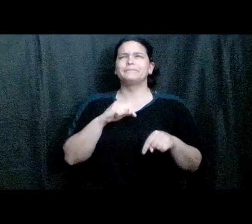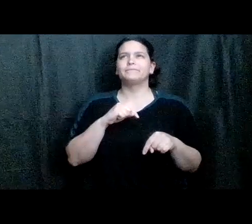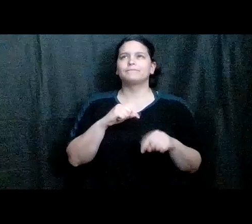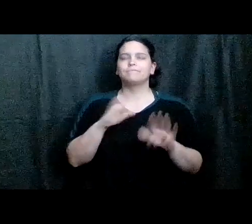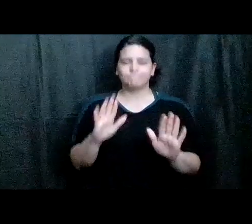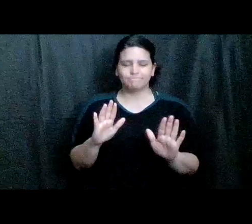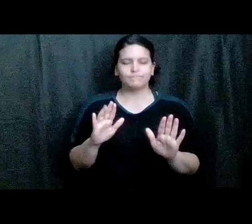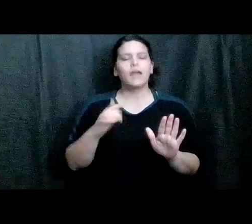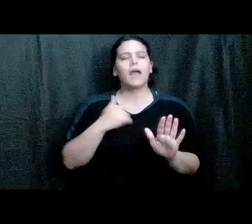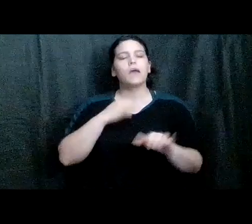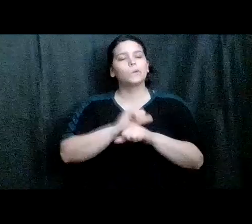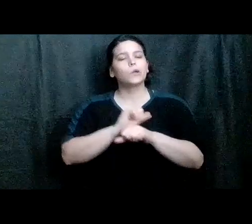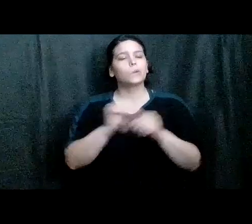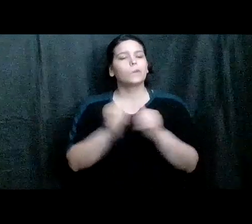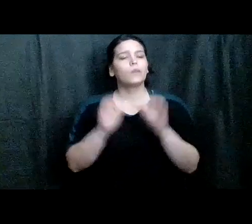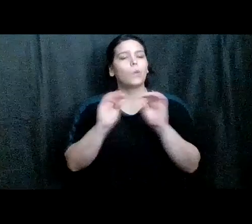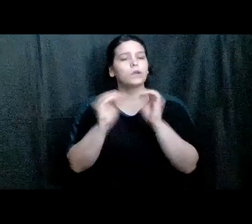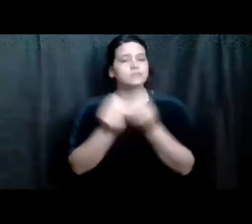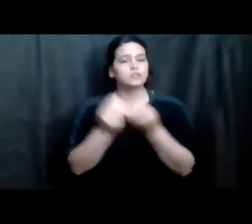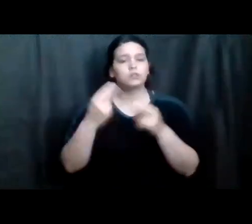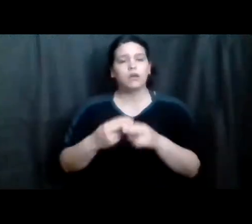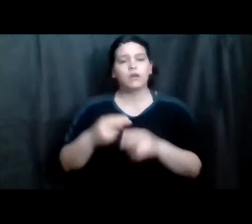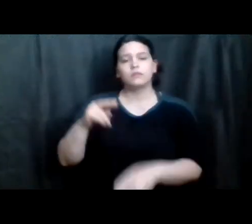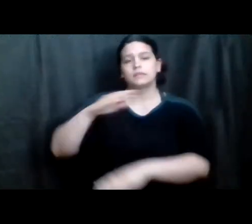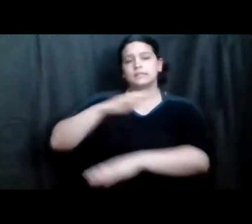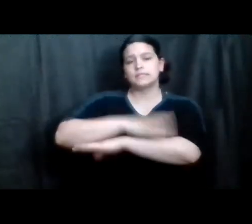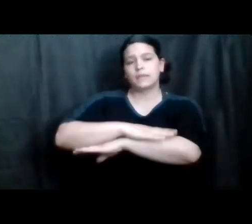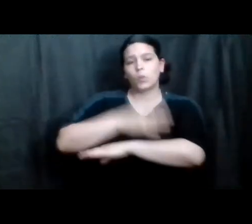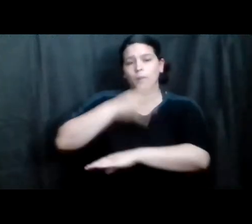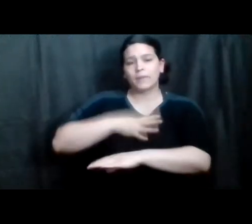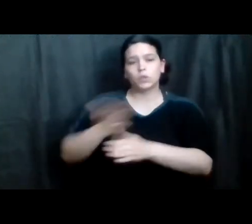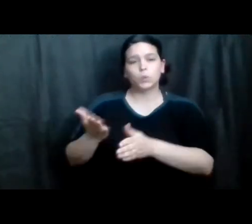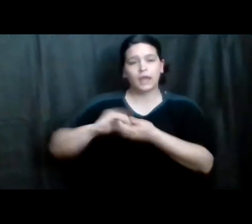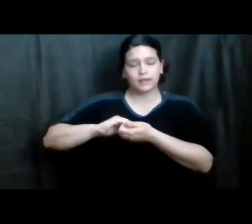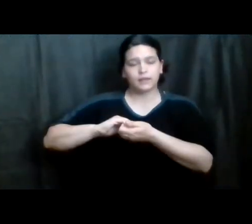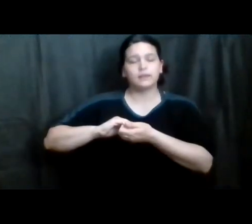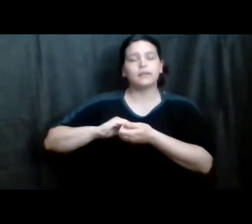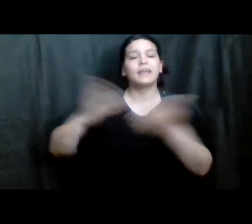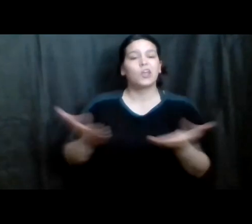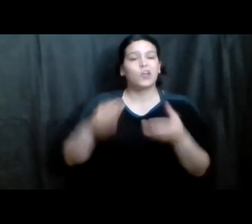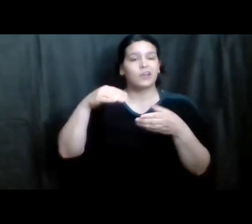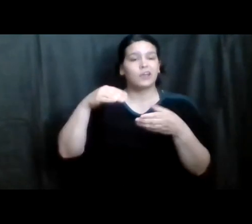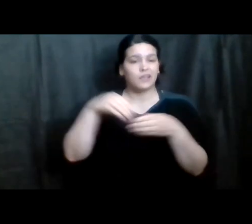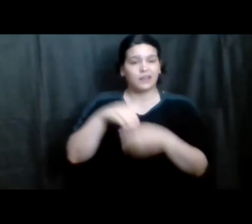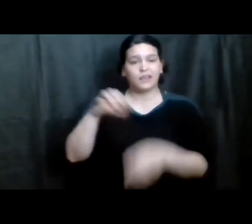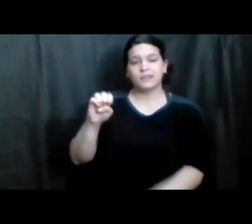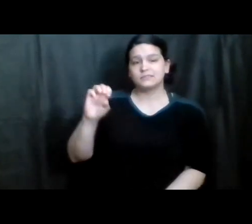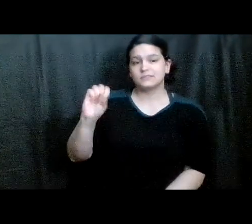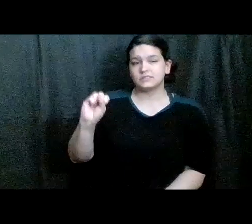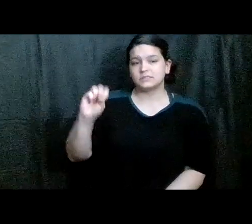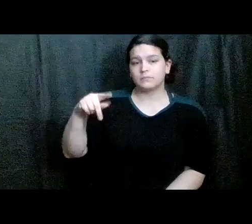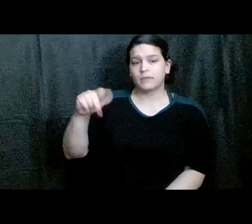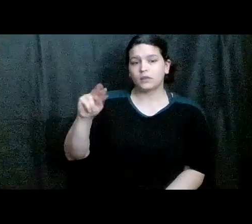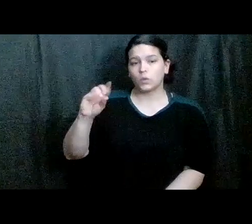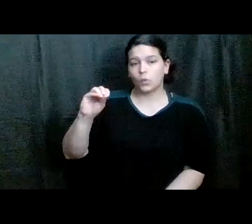I work with the organization called Table Women United here in Española. It's led by Native women,